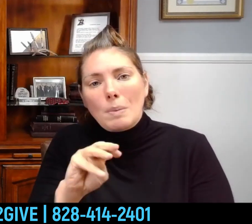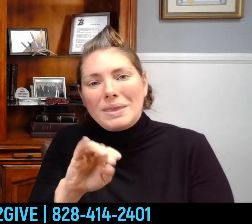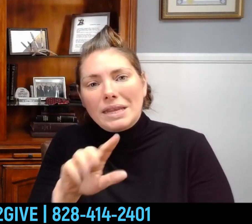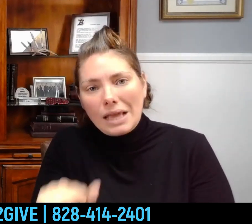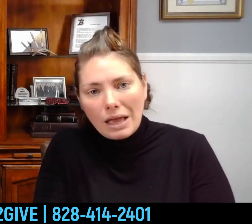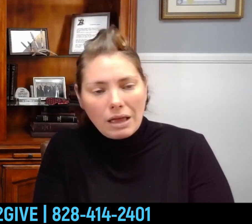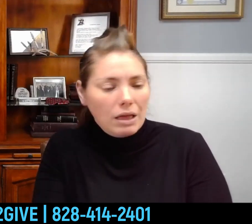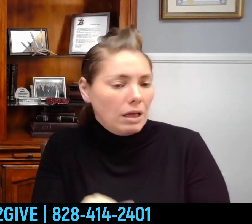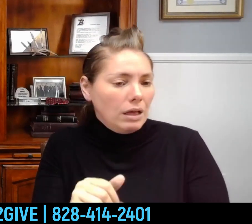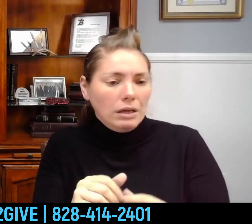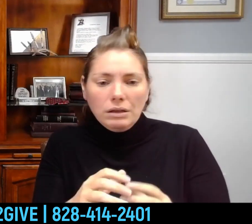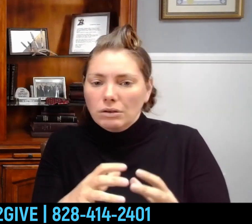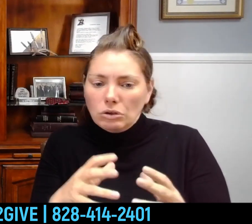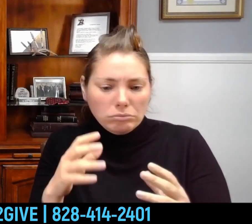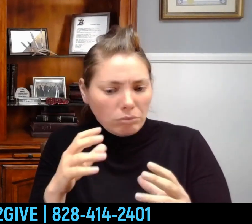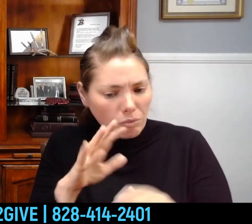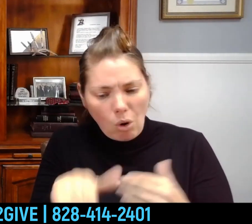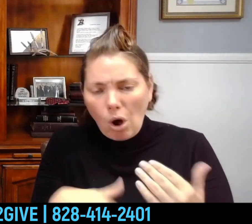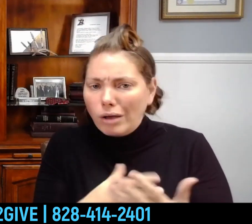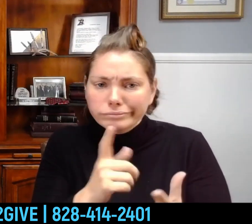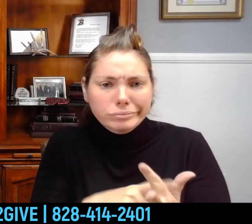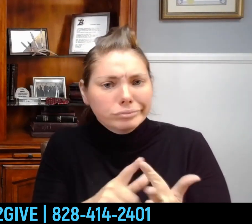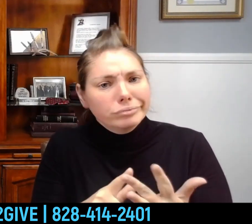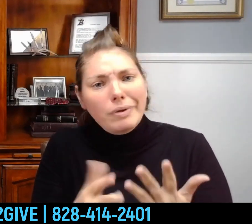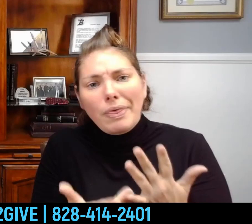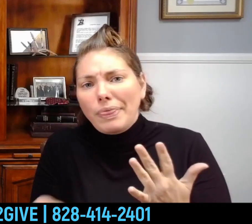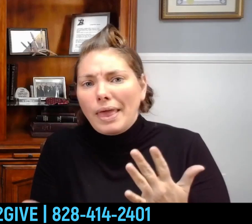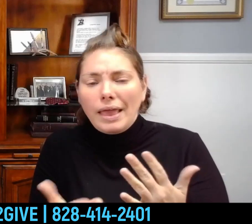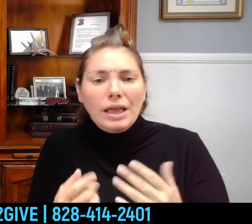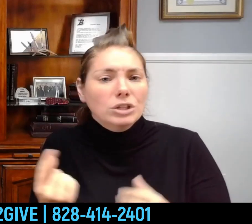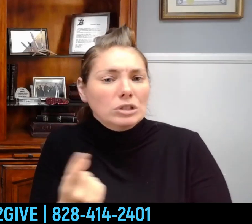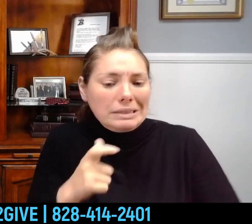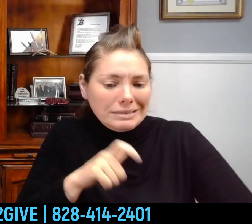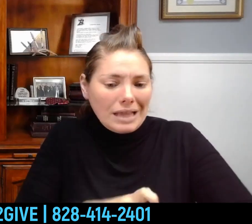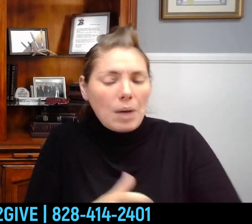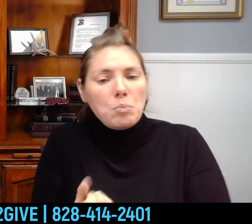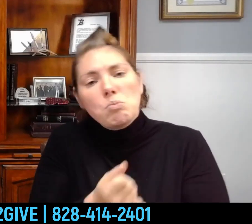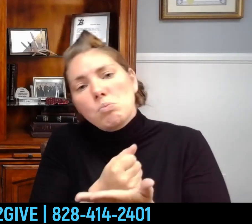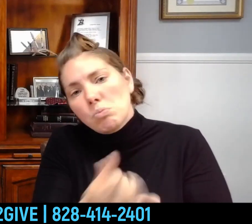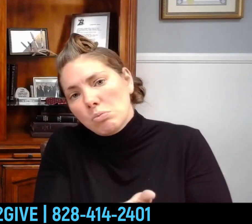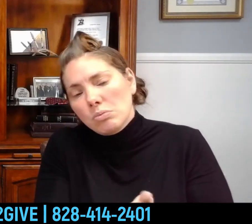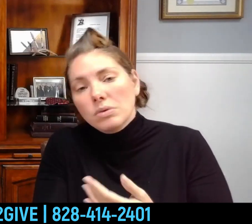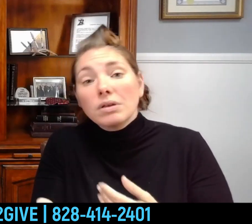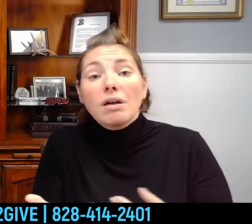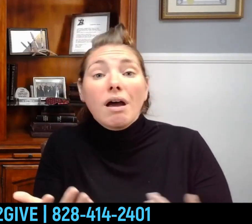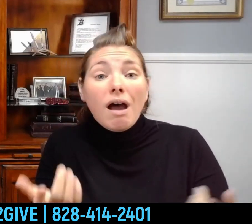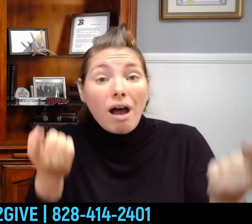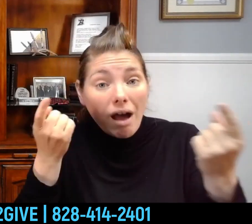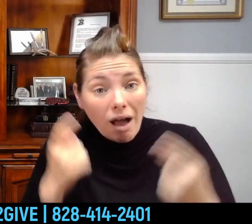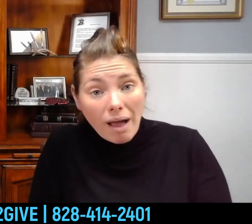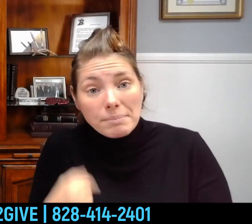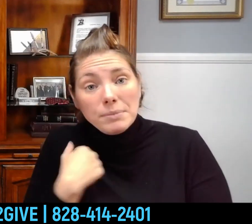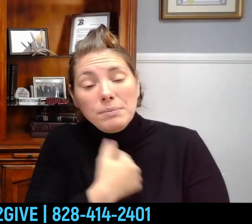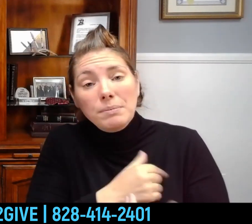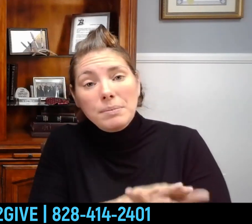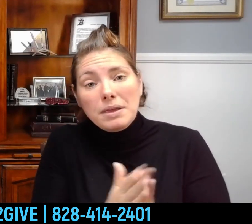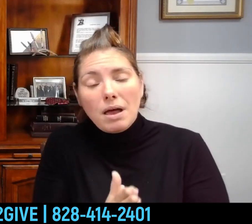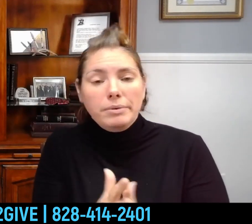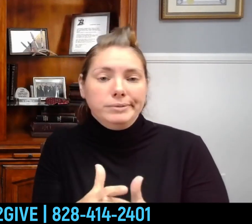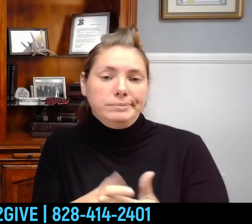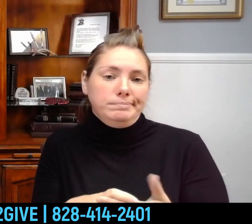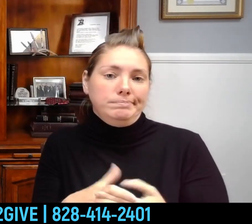in to all these things that just takes away your time. And what happens is we end up becoming